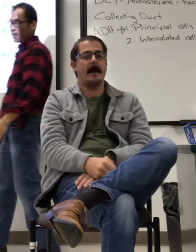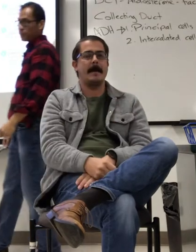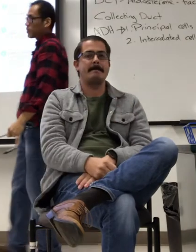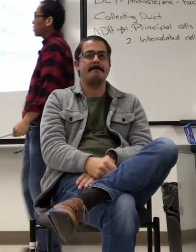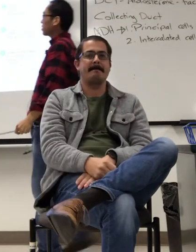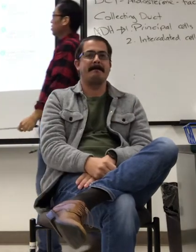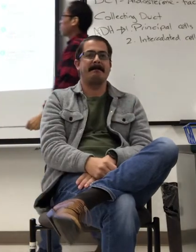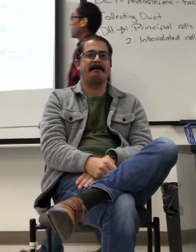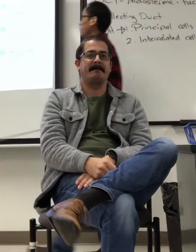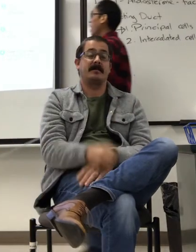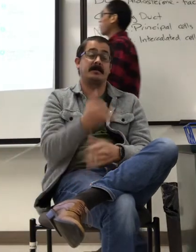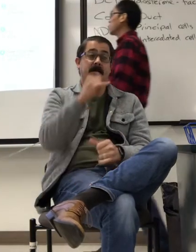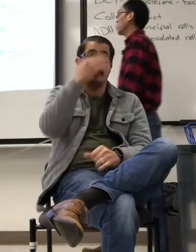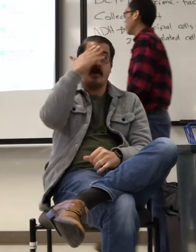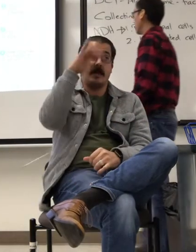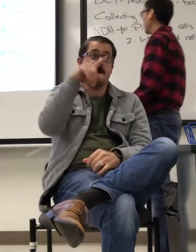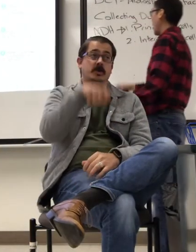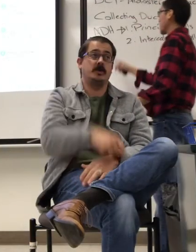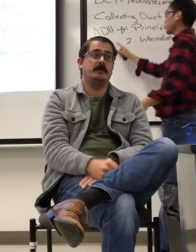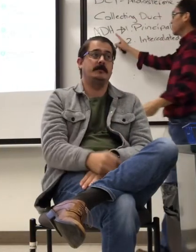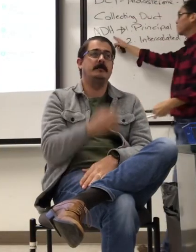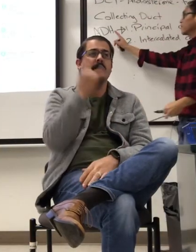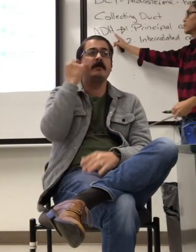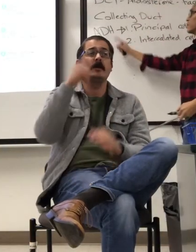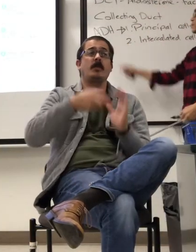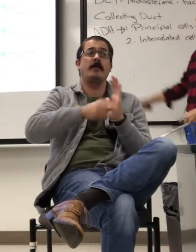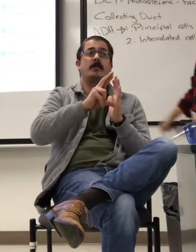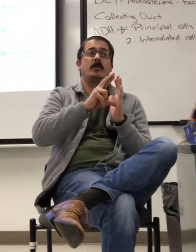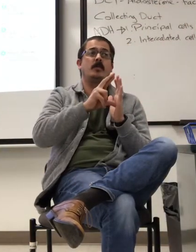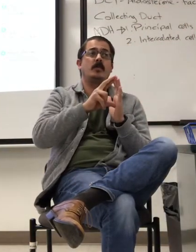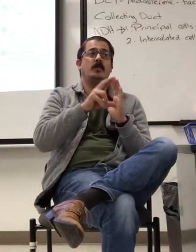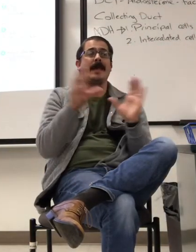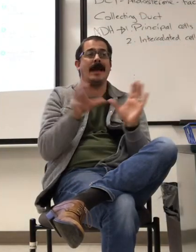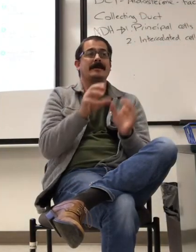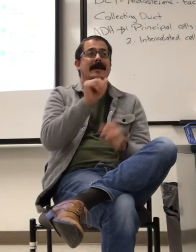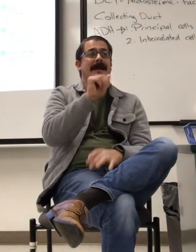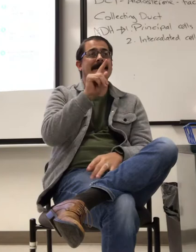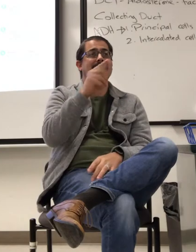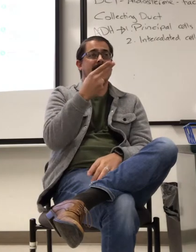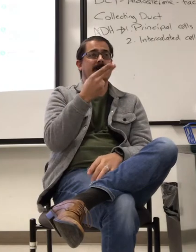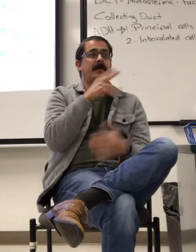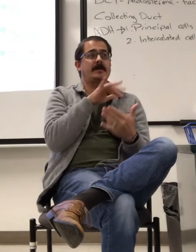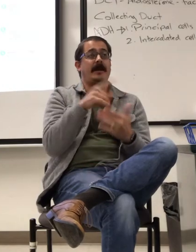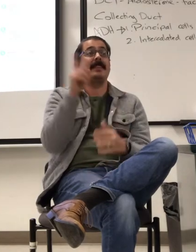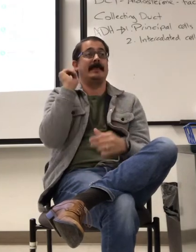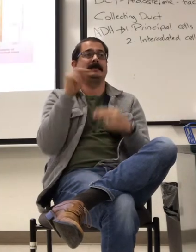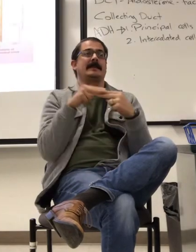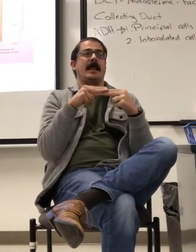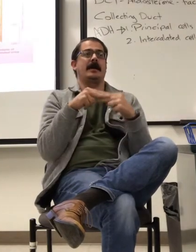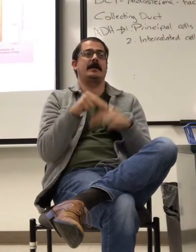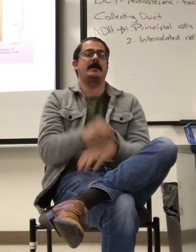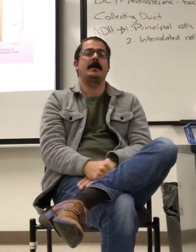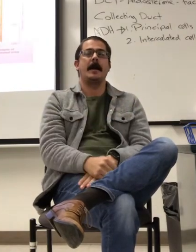still know that. So if you have to review the action of ADH by studying this slide.